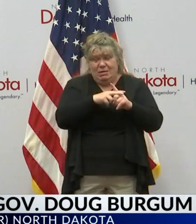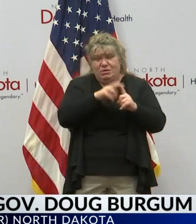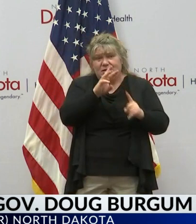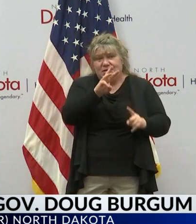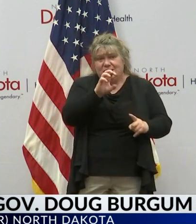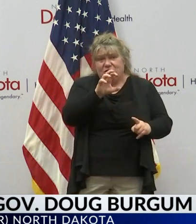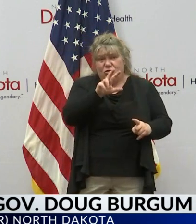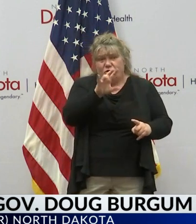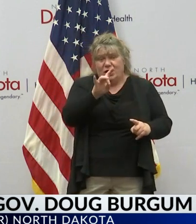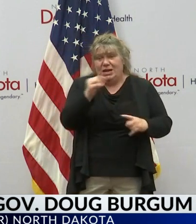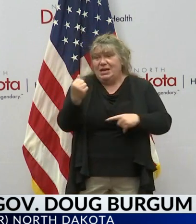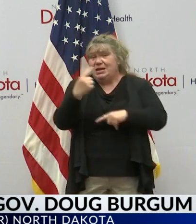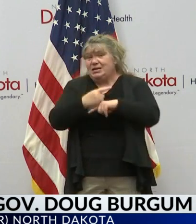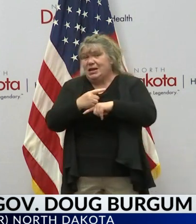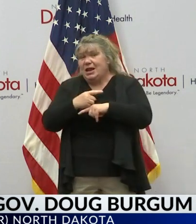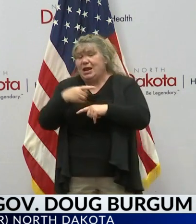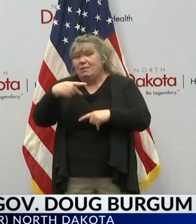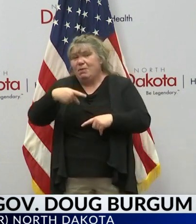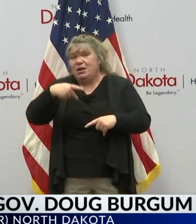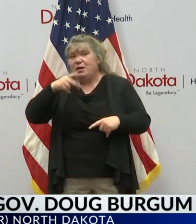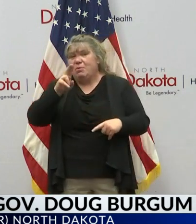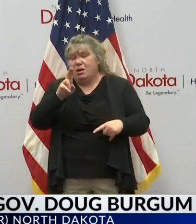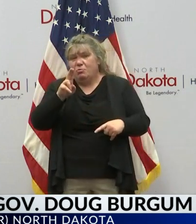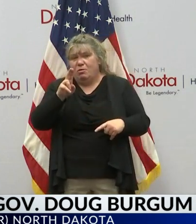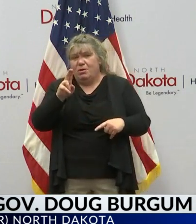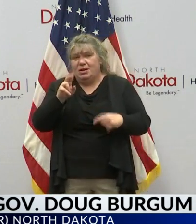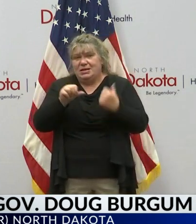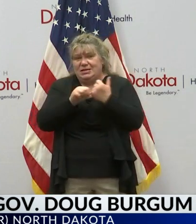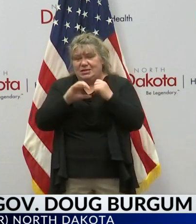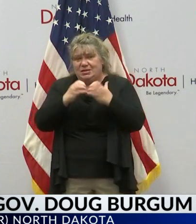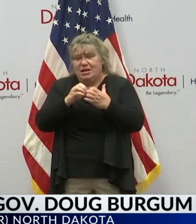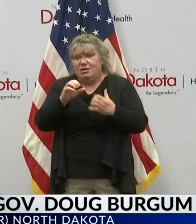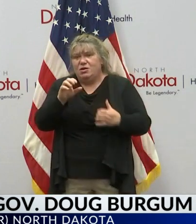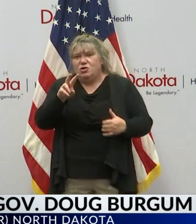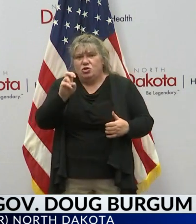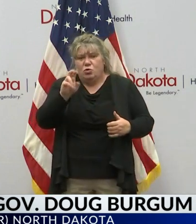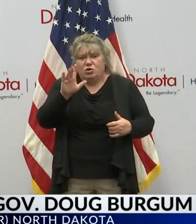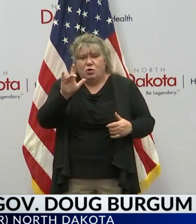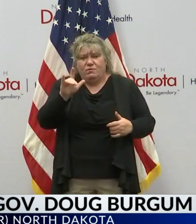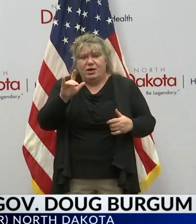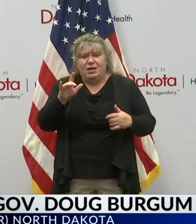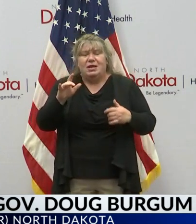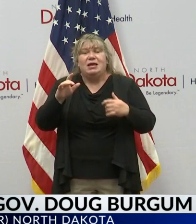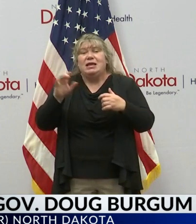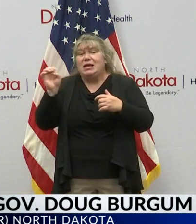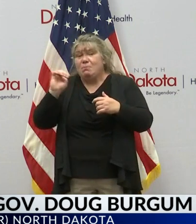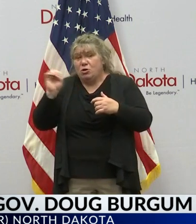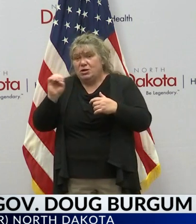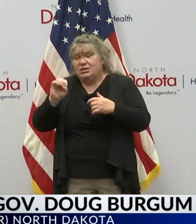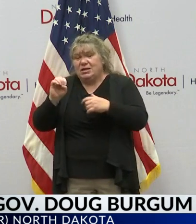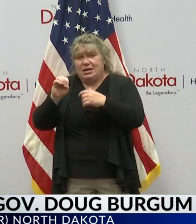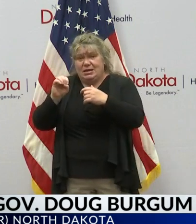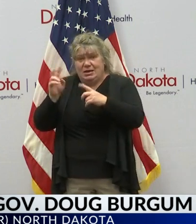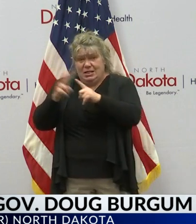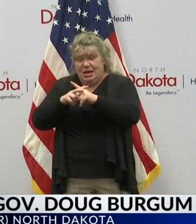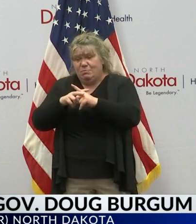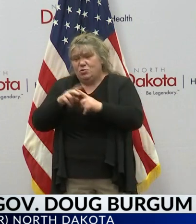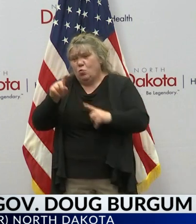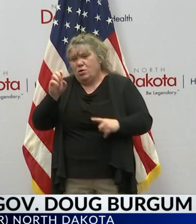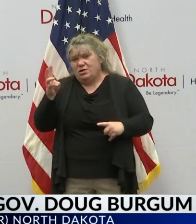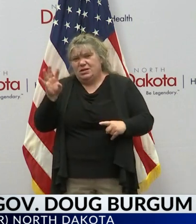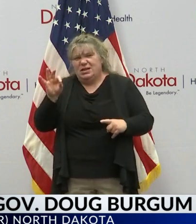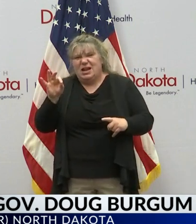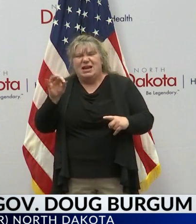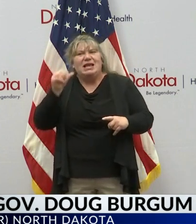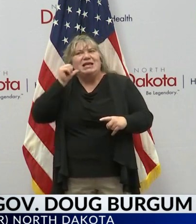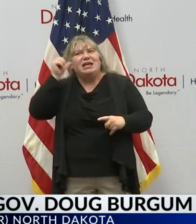under the pandemic unemployment assistant claims 225, pandemic emergency unemployment claims 169. So a little slower